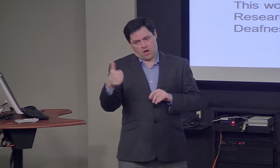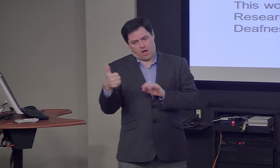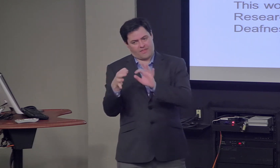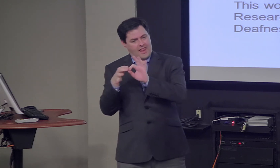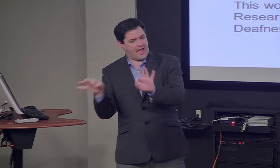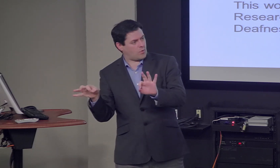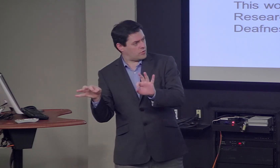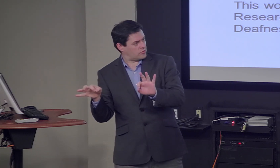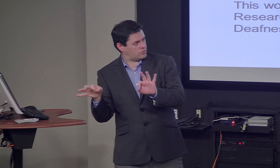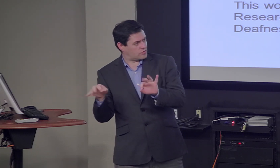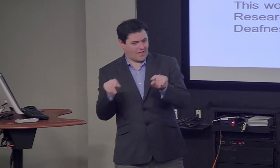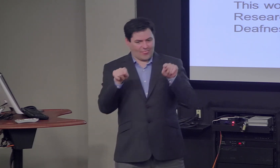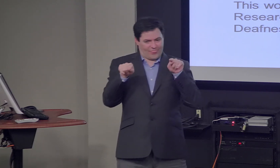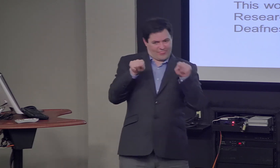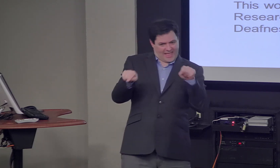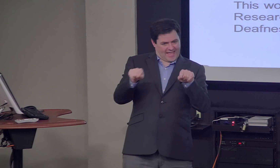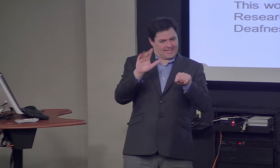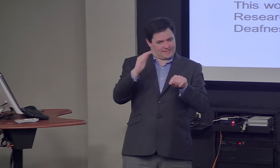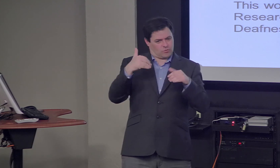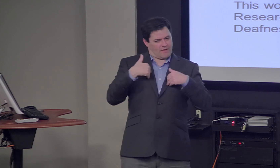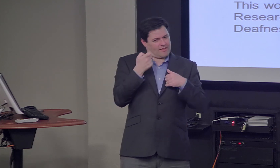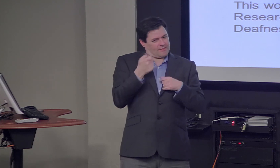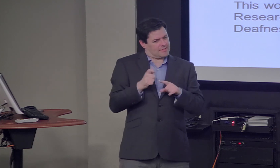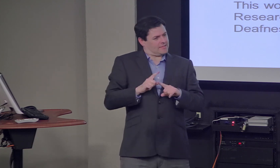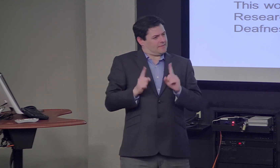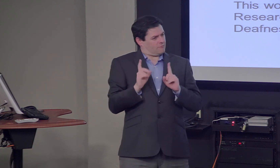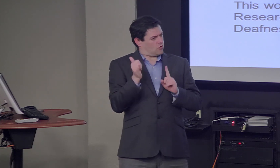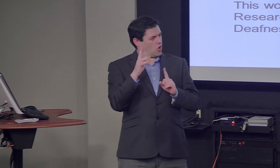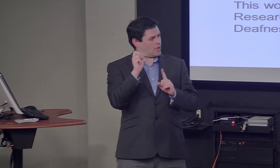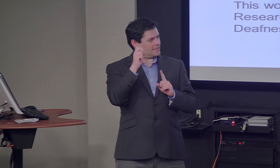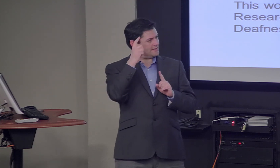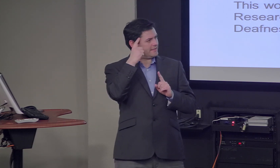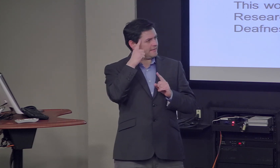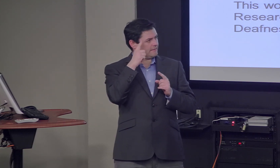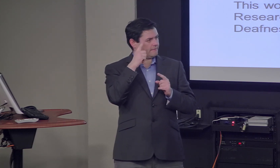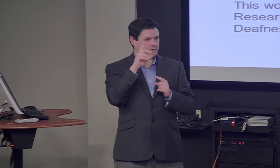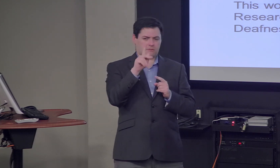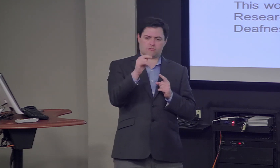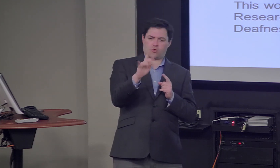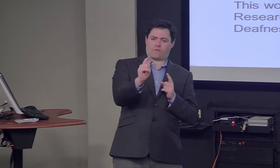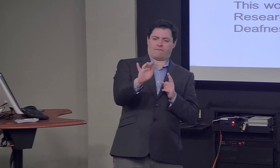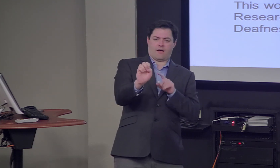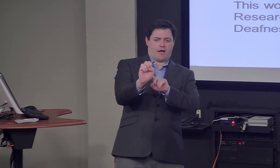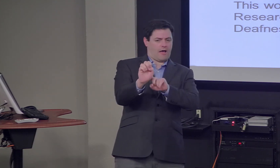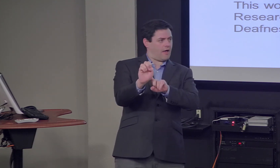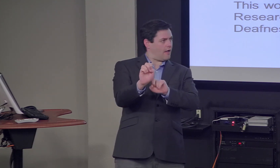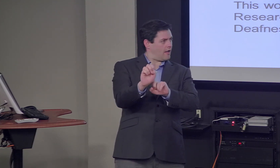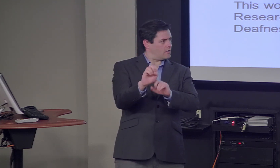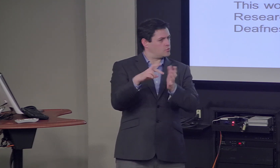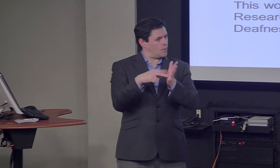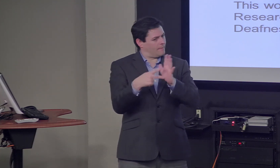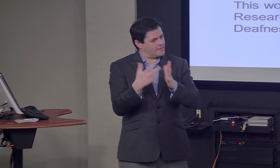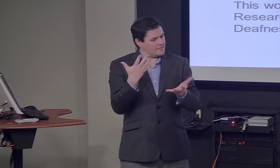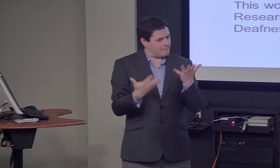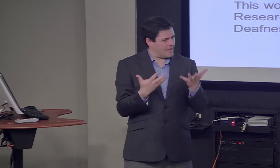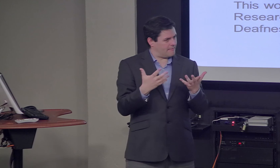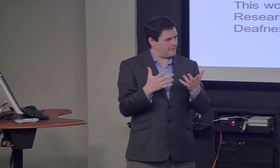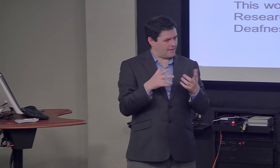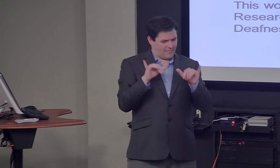it's one language used at a time. So there are, I think, probably different kinds of profiles